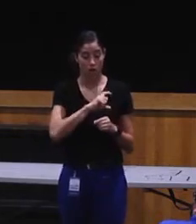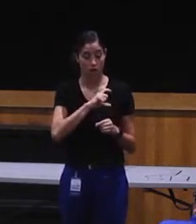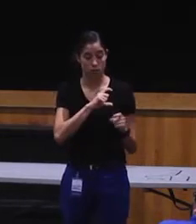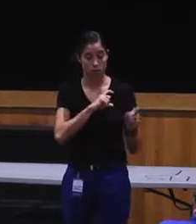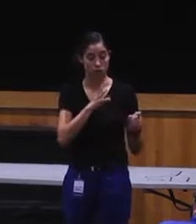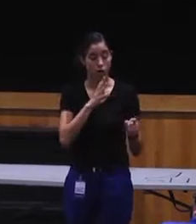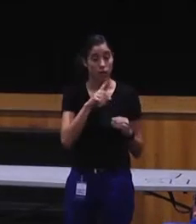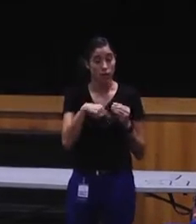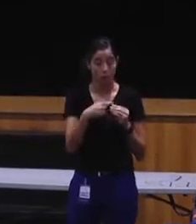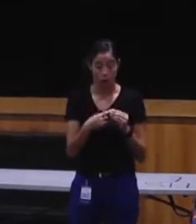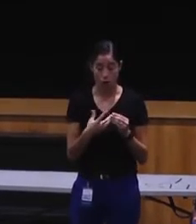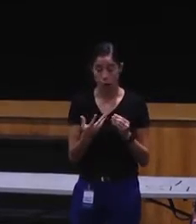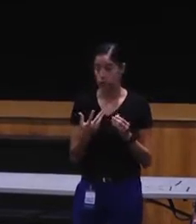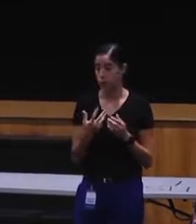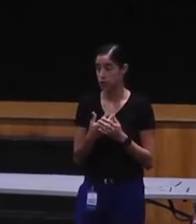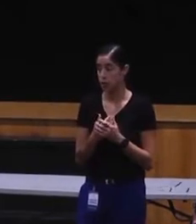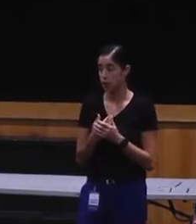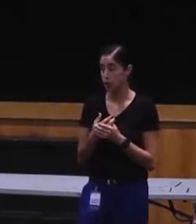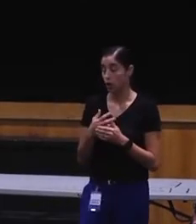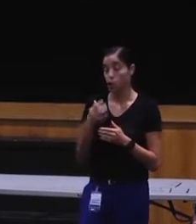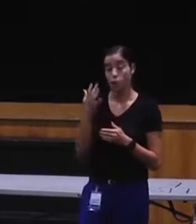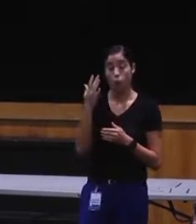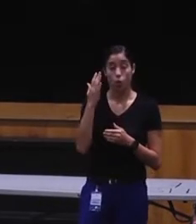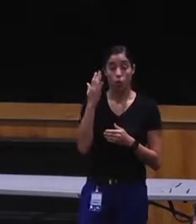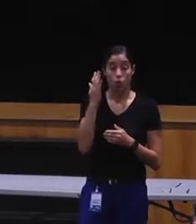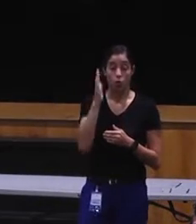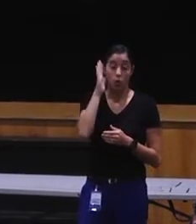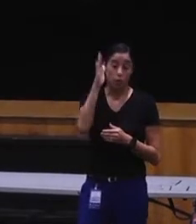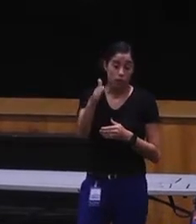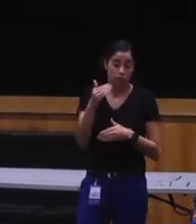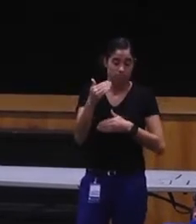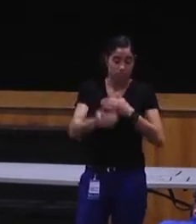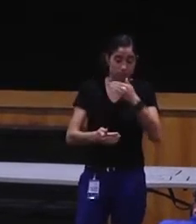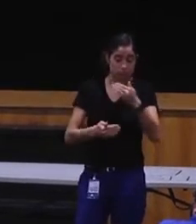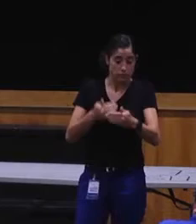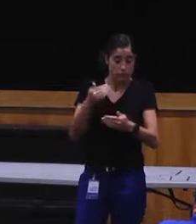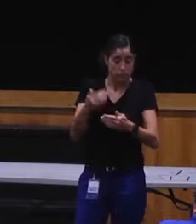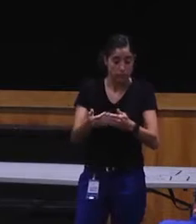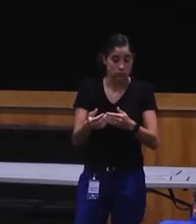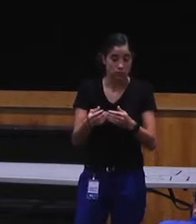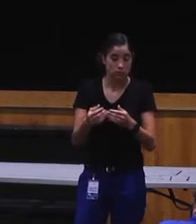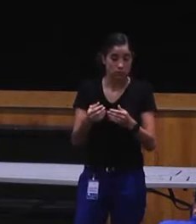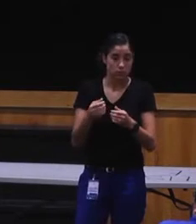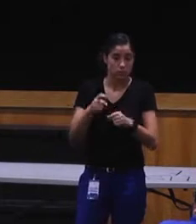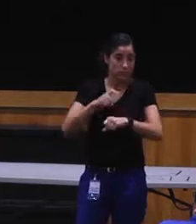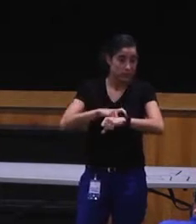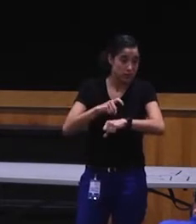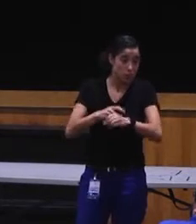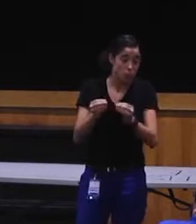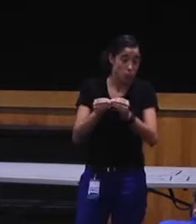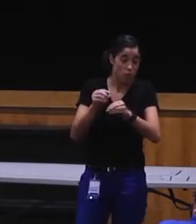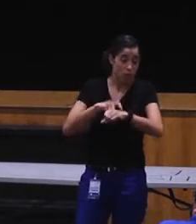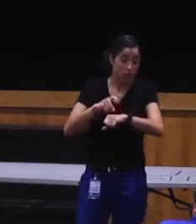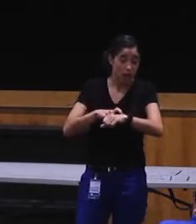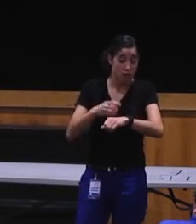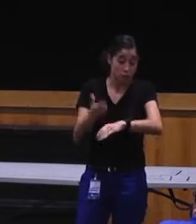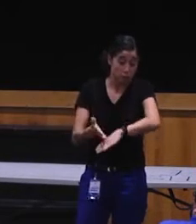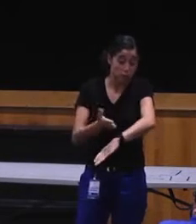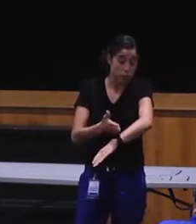superintendent. And it's going to take us some time to get to where we need to be, but when we used to